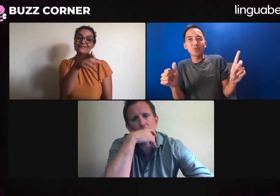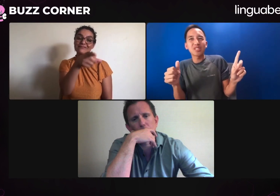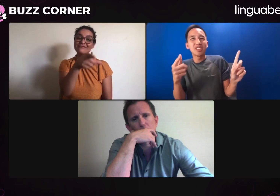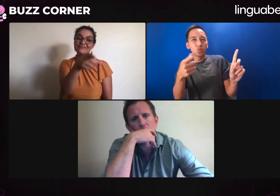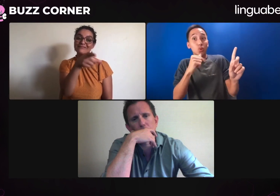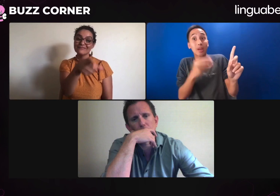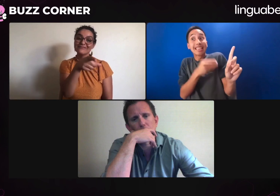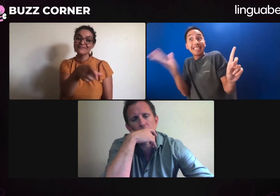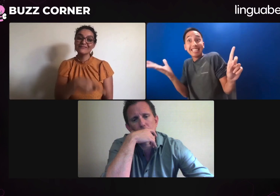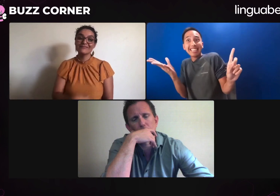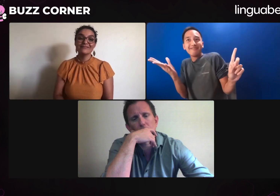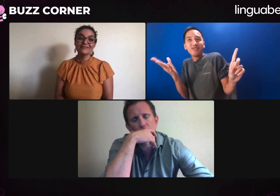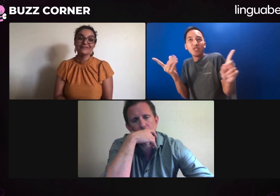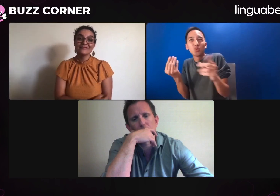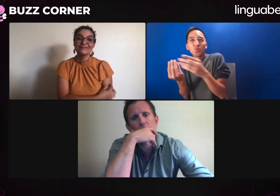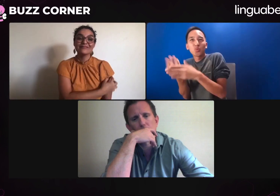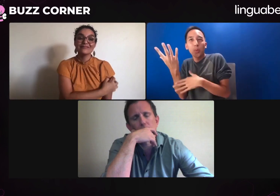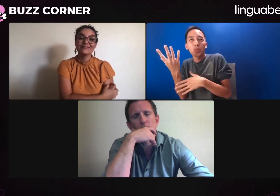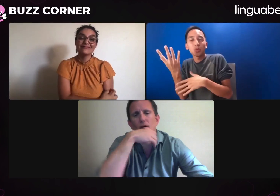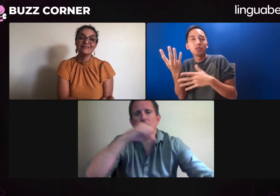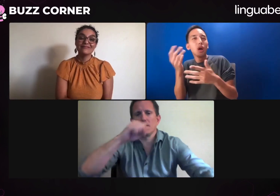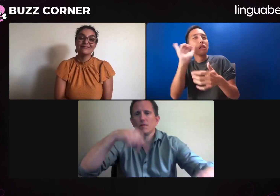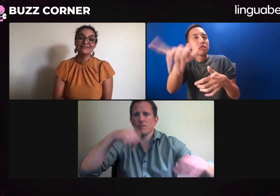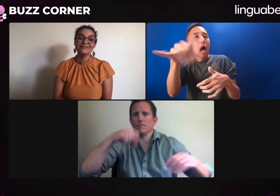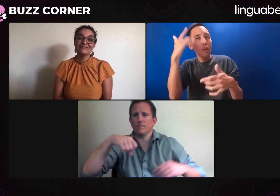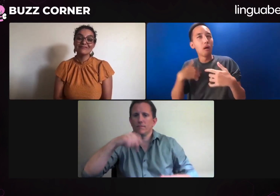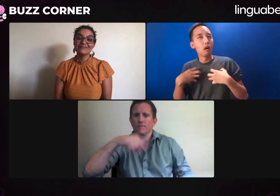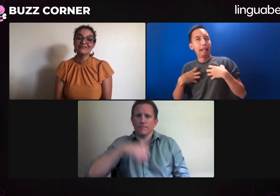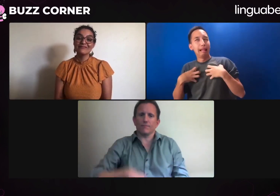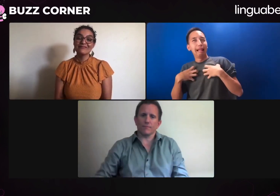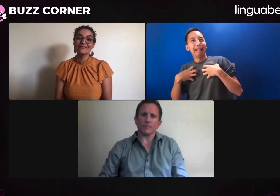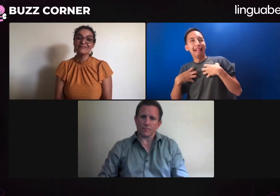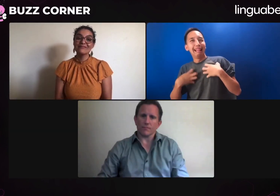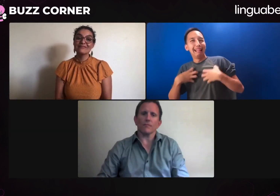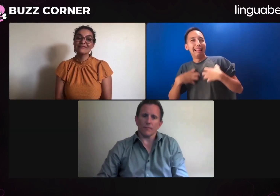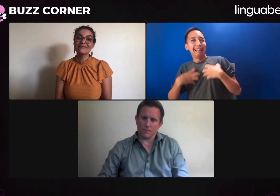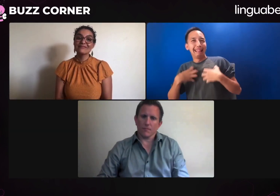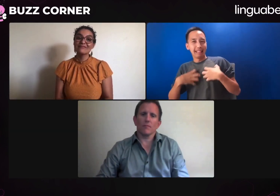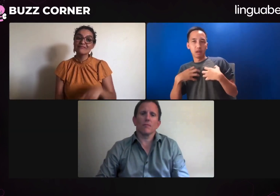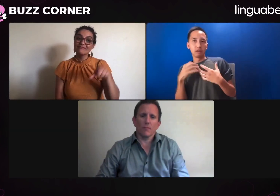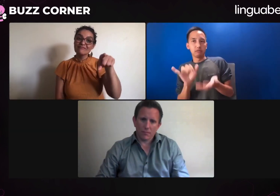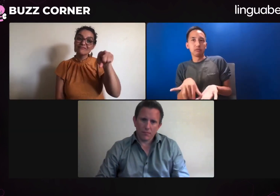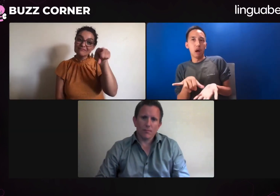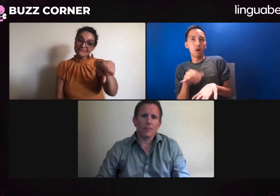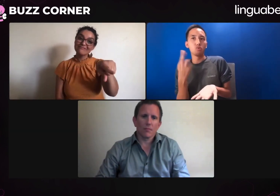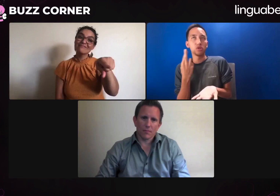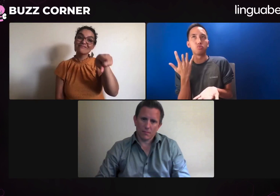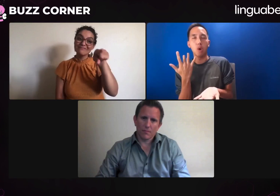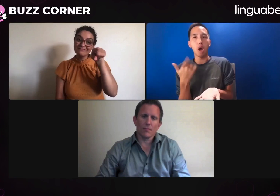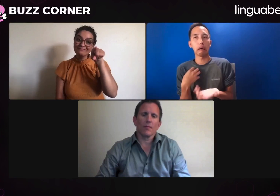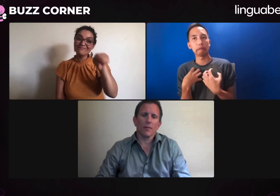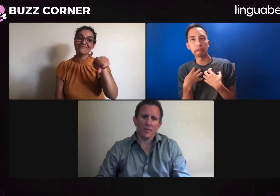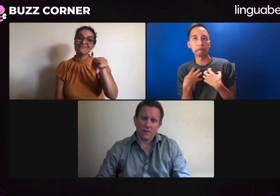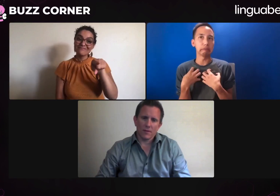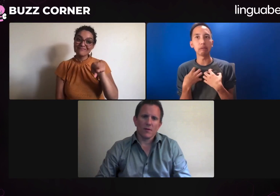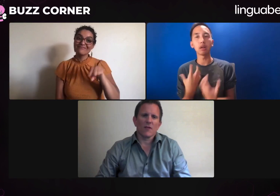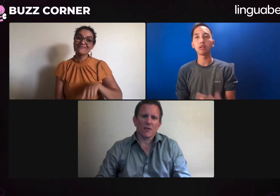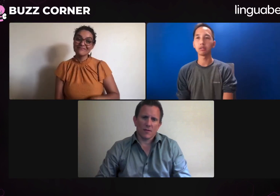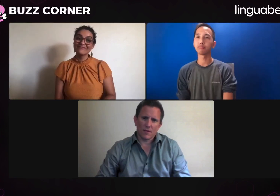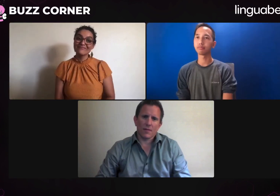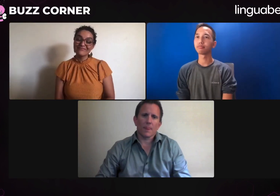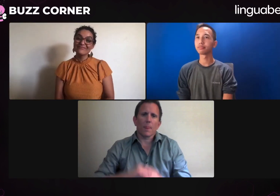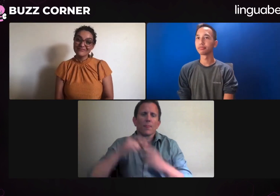skills? White people have plenty of opportunity. Why not allow that opportunity for growth? And I think that's what triggers me to